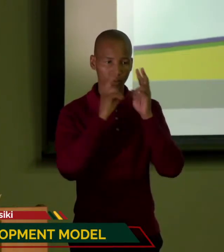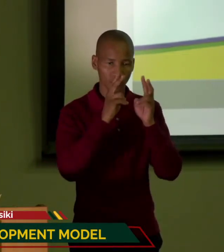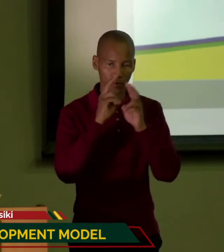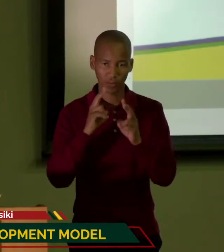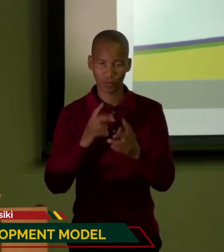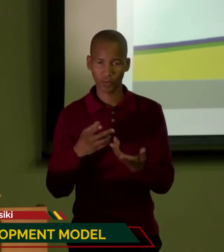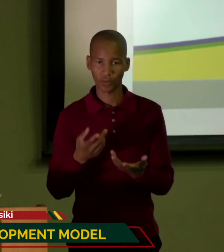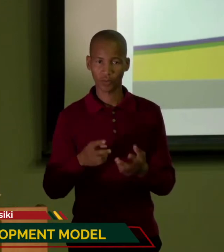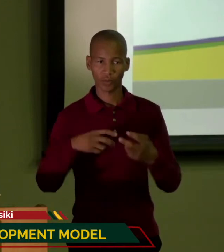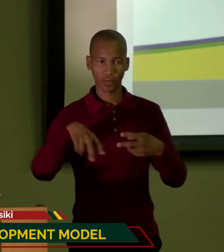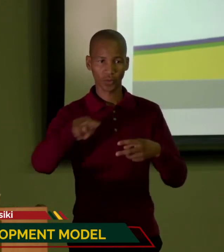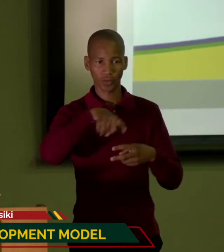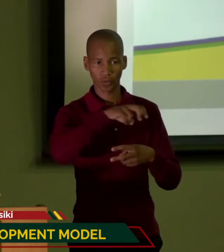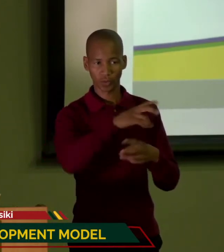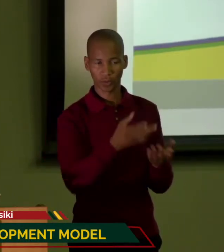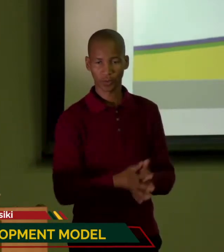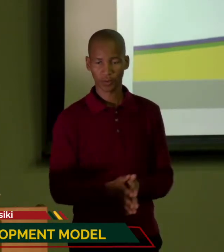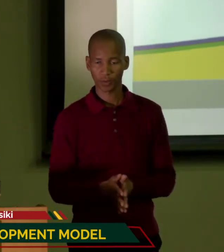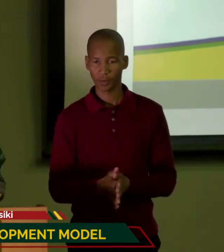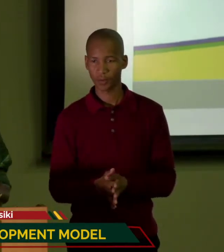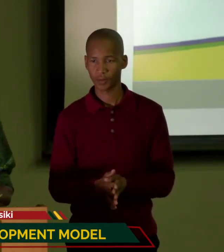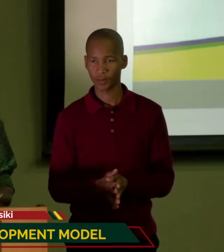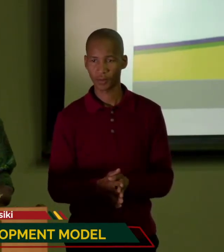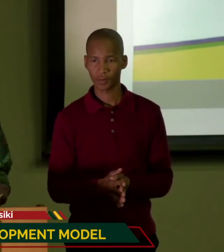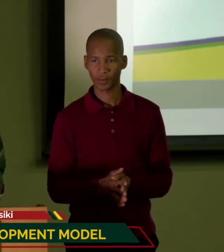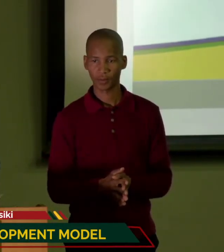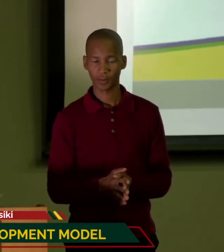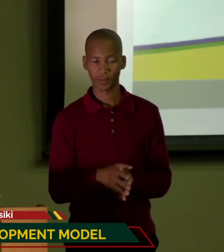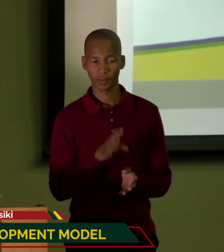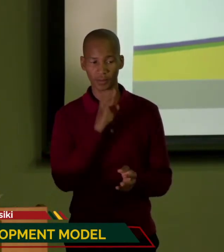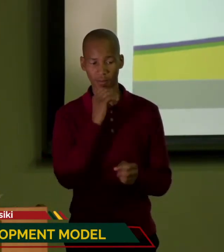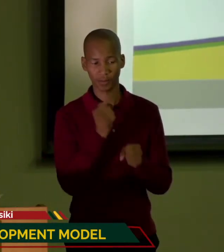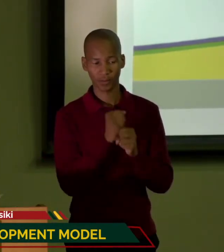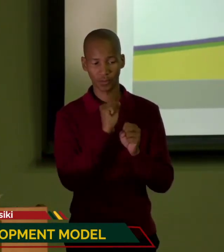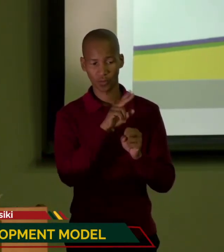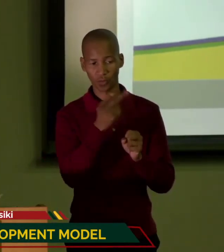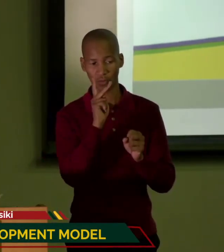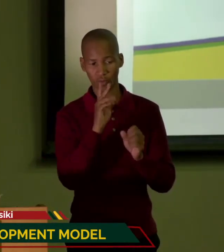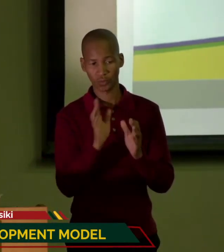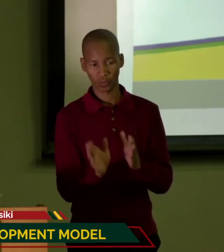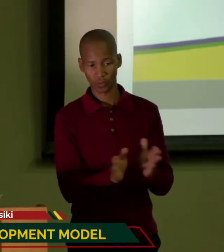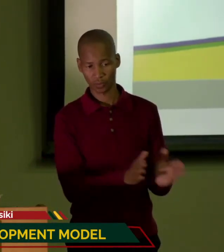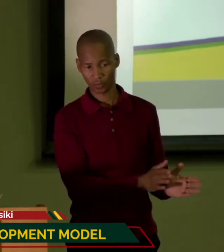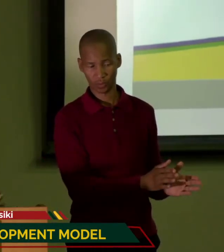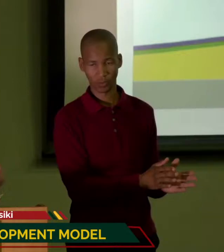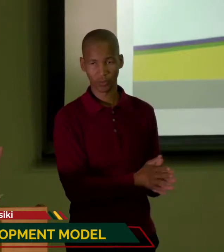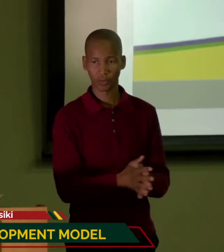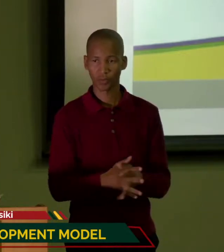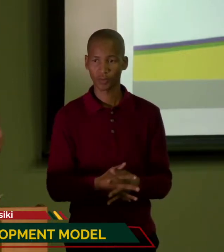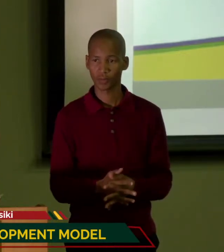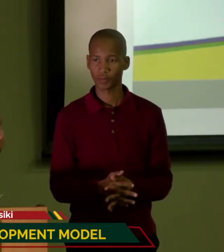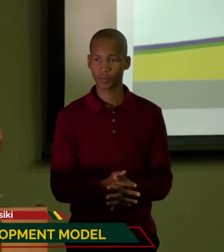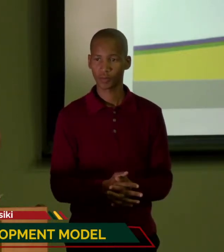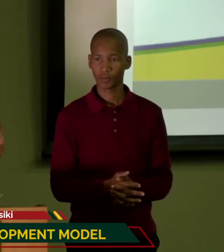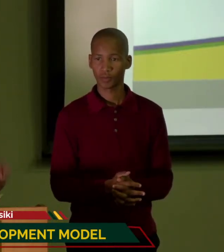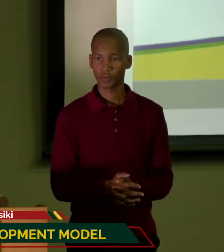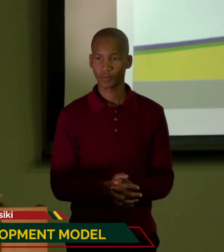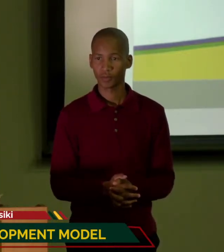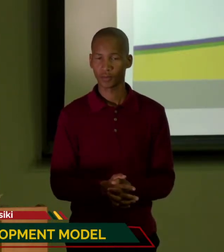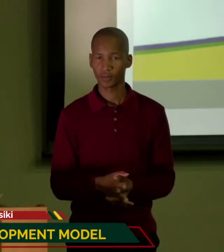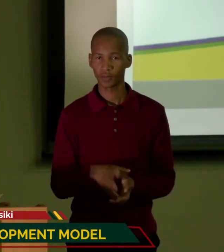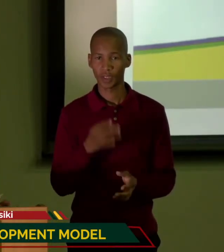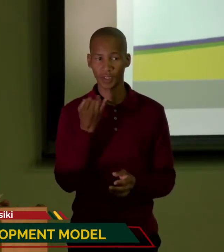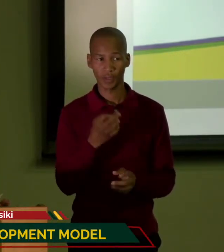ECRDA. That's a baby omnye umntu ke lena awayeyifuna. If you can go to